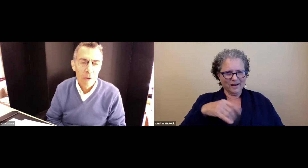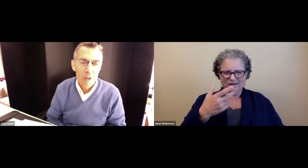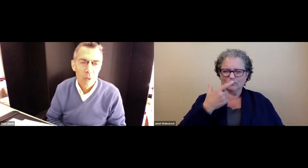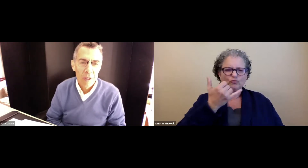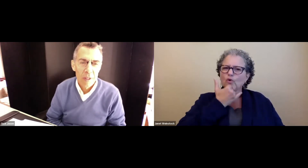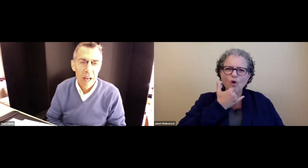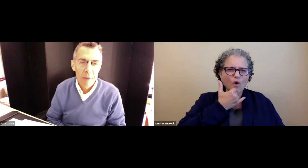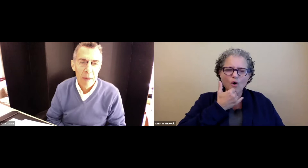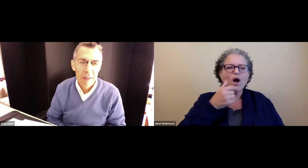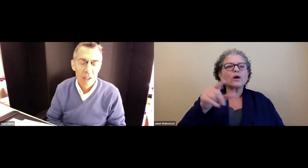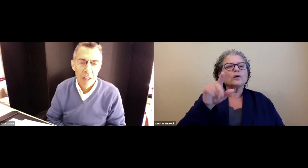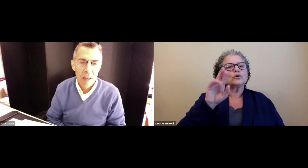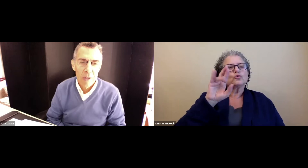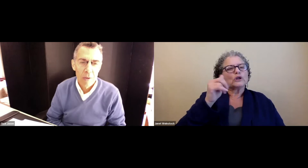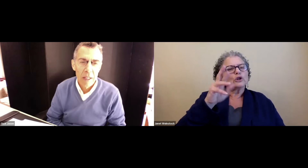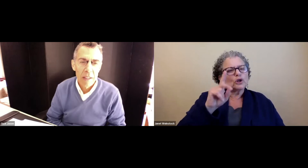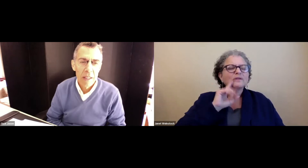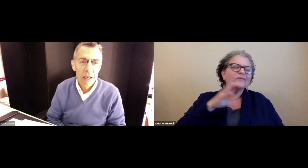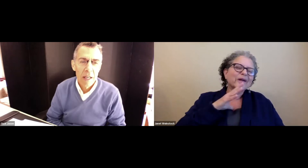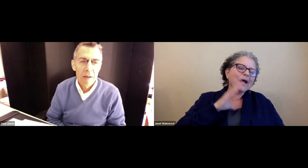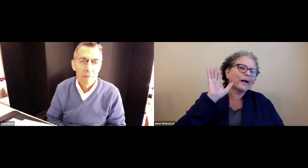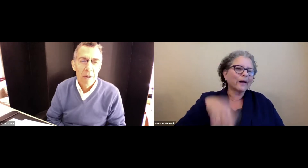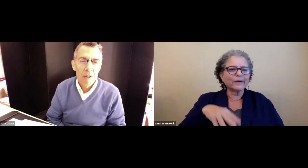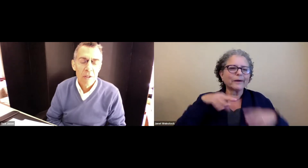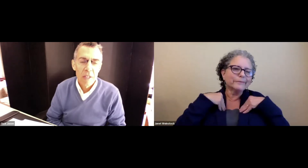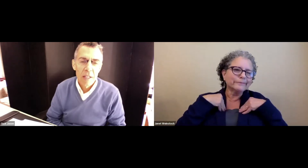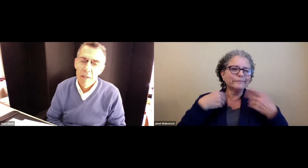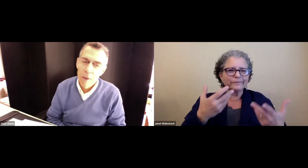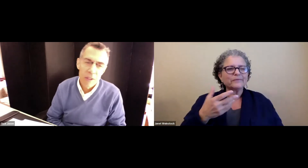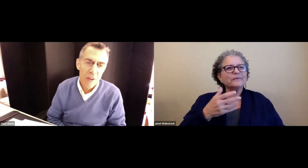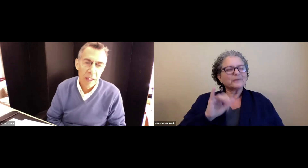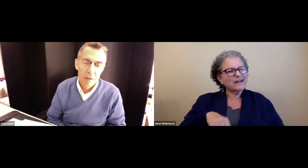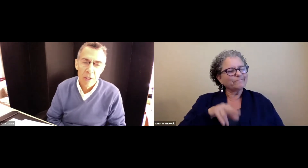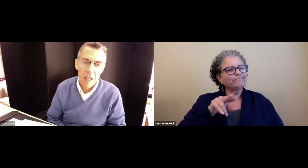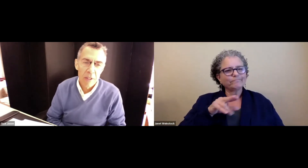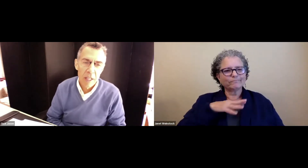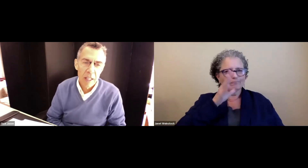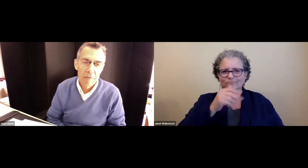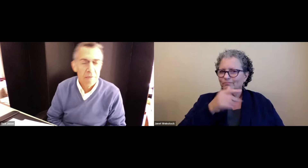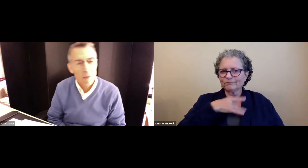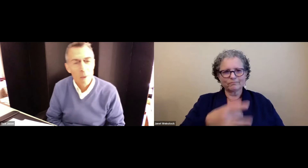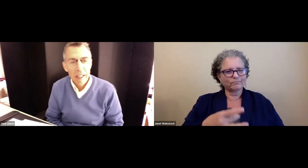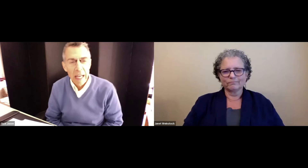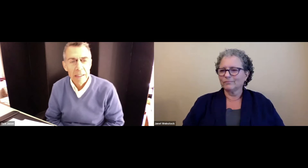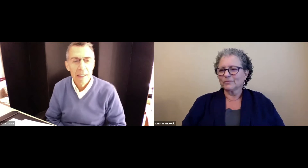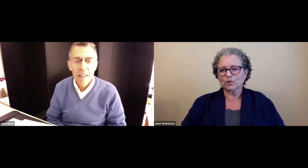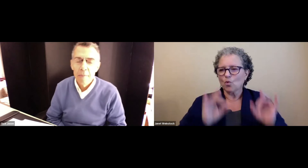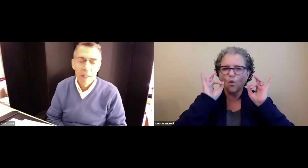wasn't happy about that. She thought that wasn't right. But Richard said, no, it's fine. You just have to take it, what we can get. But